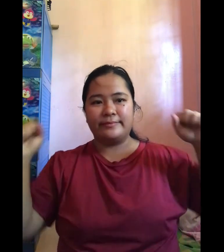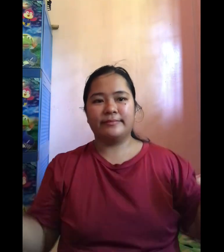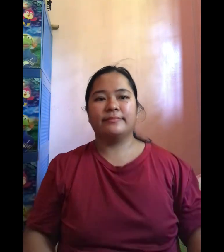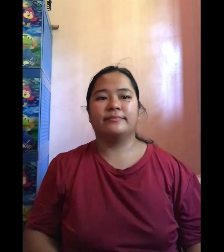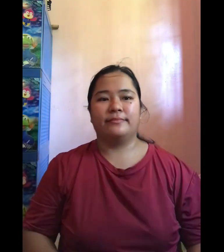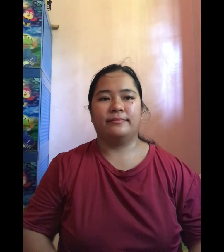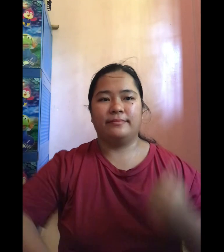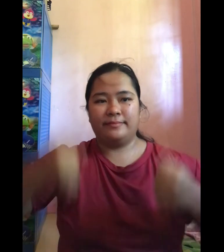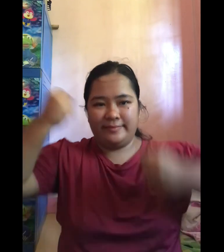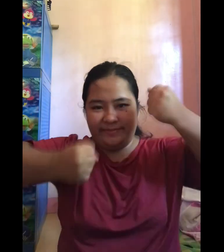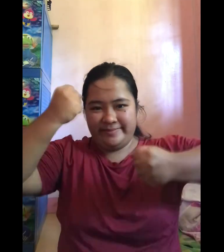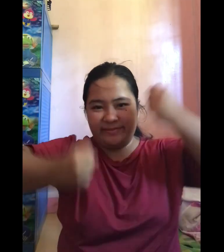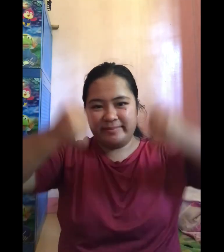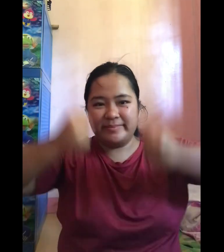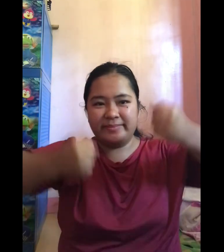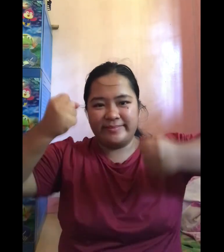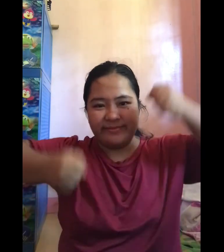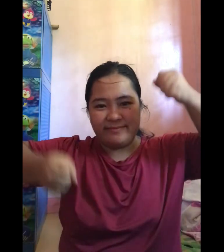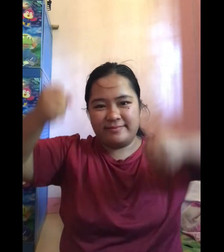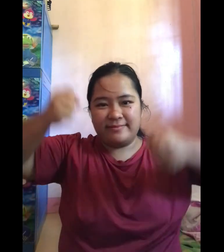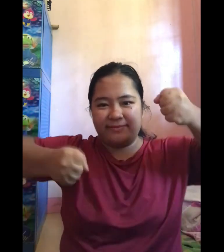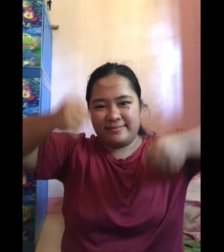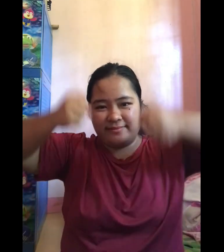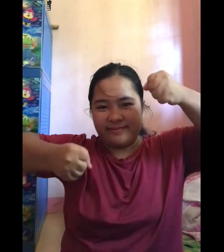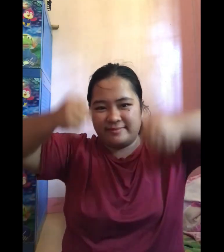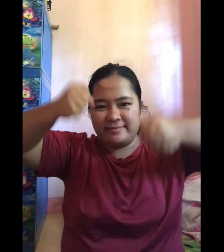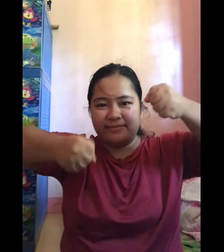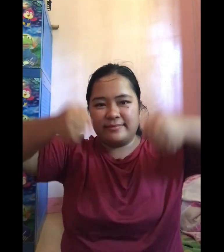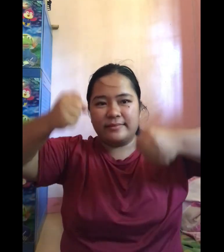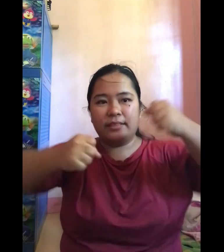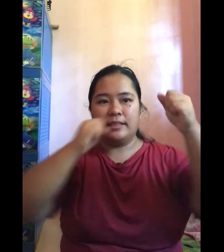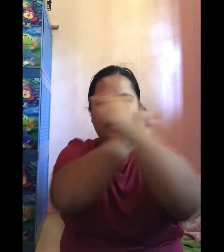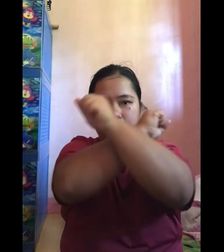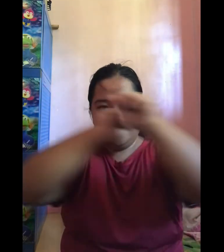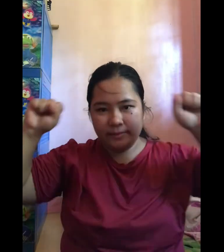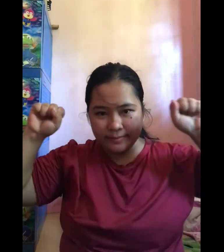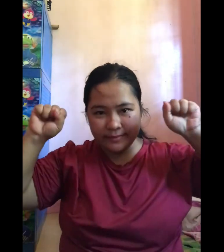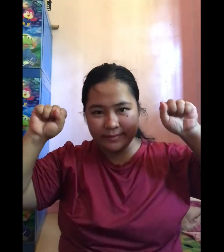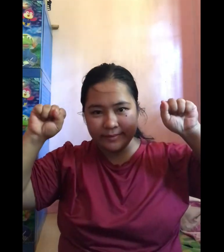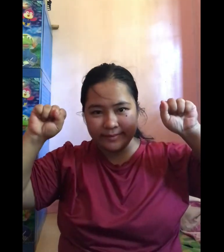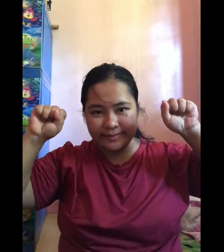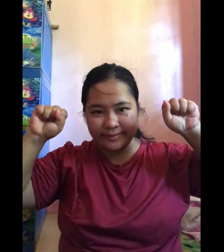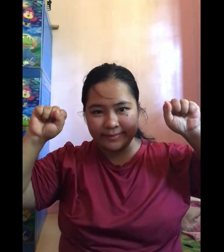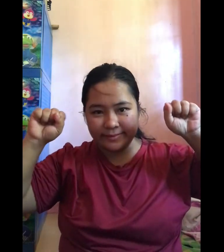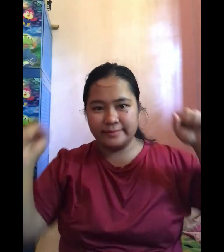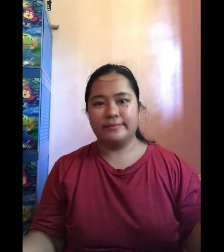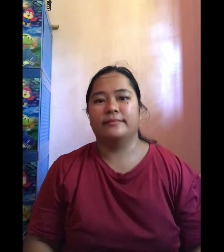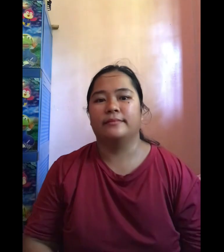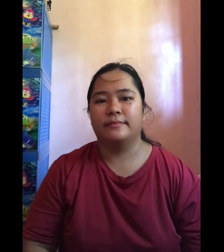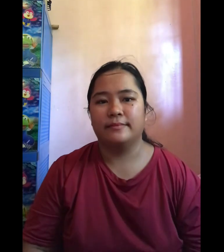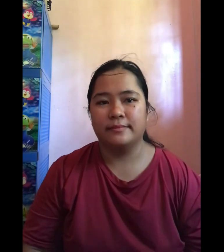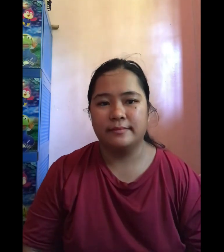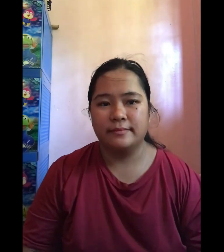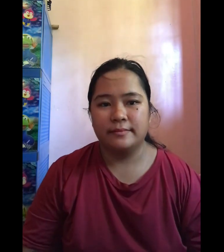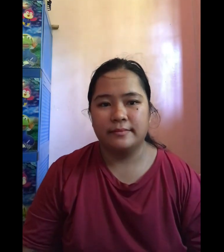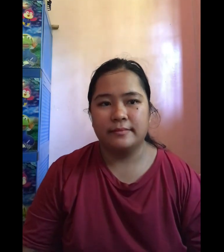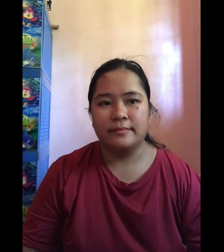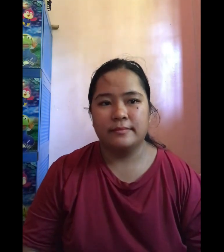like this. Drive like you're driving a car with a steering wheel. Safe. And then some people will respond back,